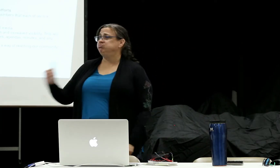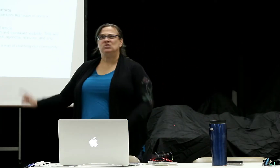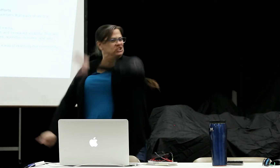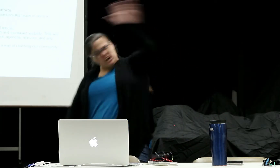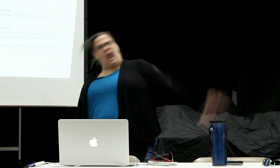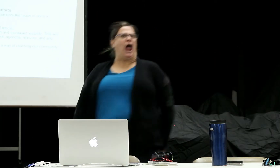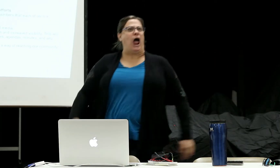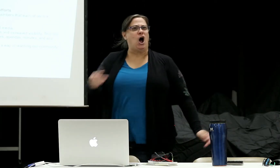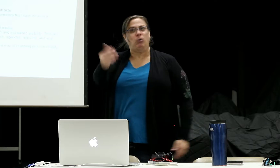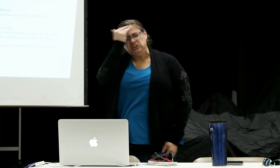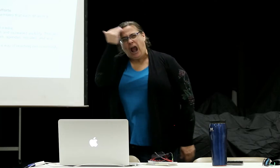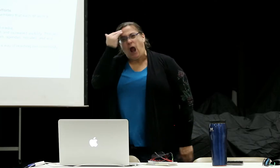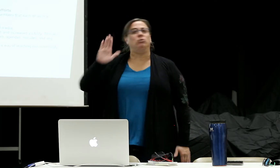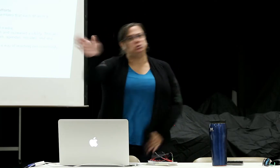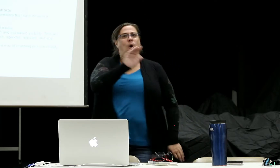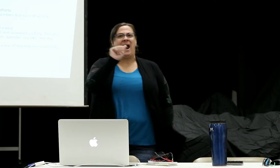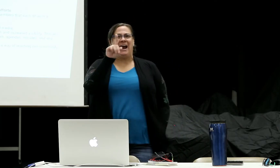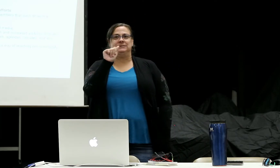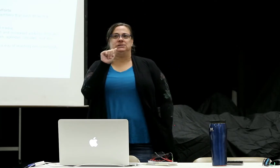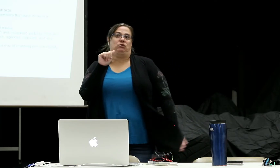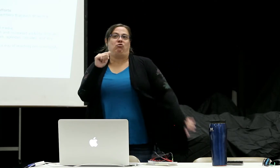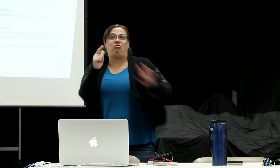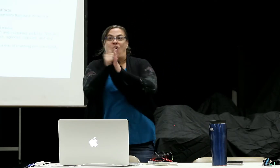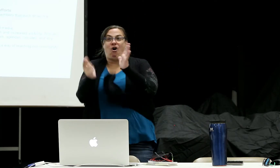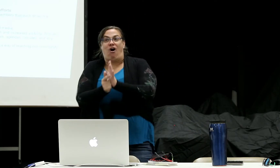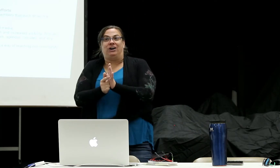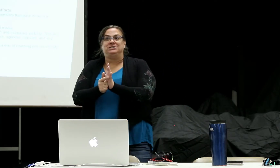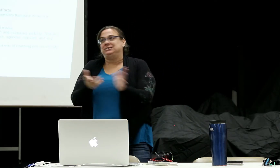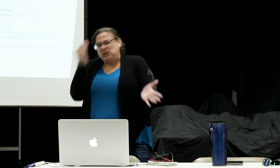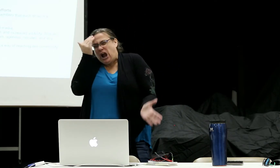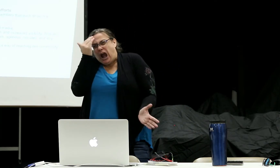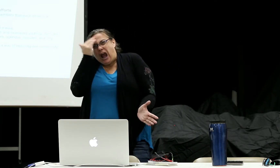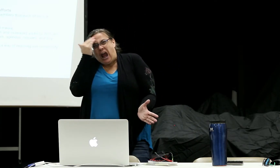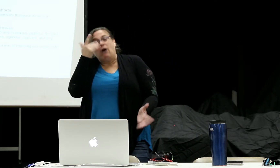like that, right? No, they need to know about the ADA law.